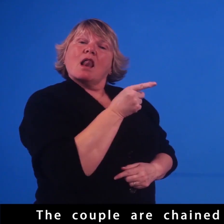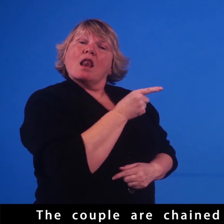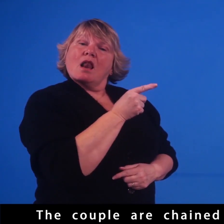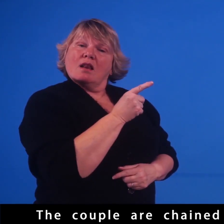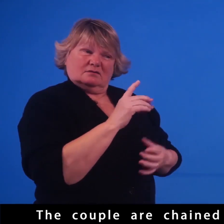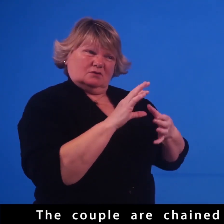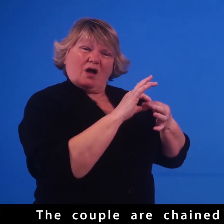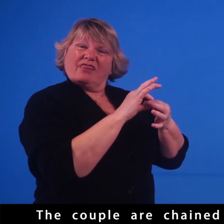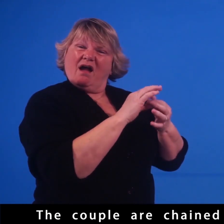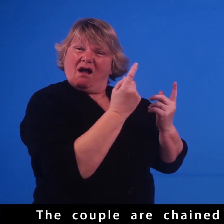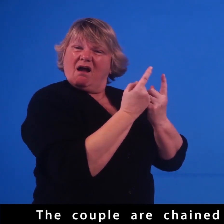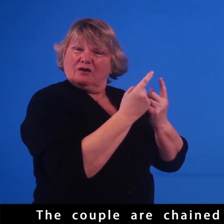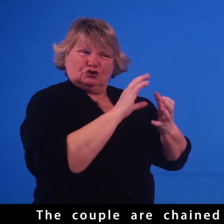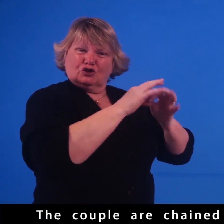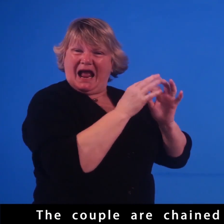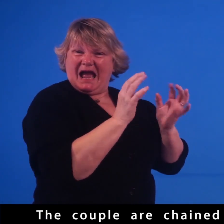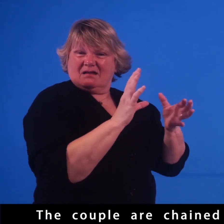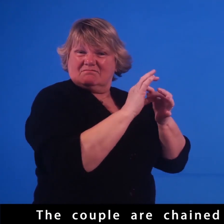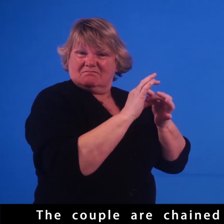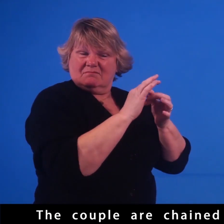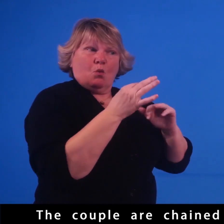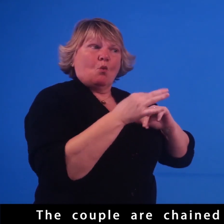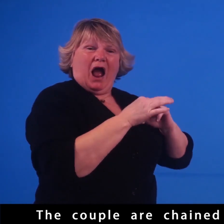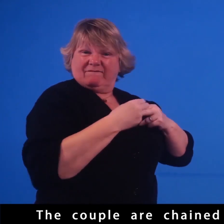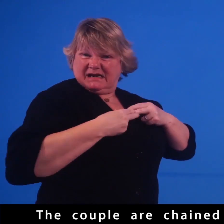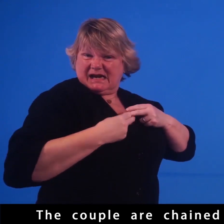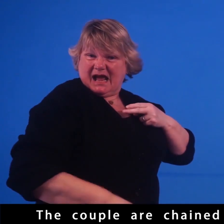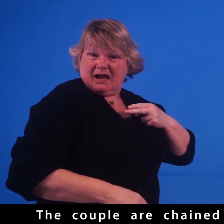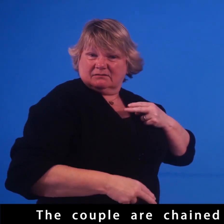chained together, the wife naked,